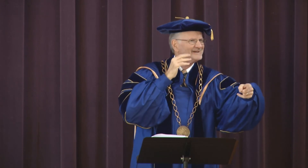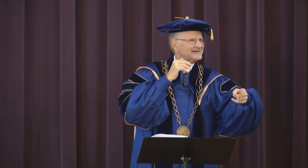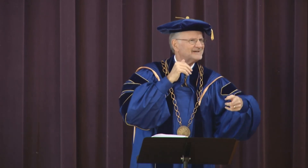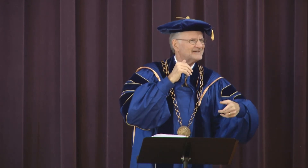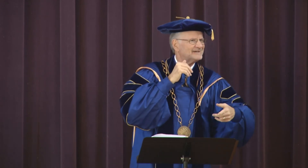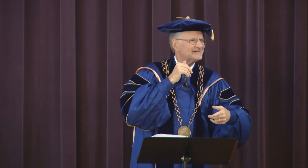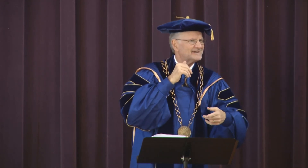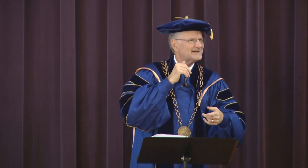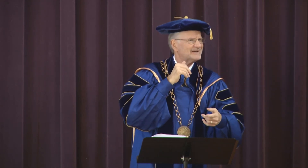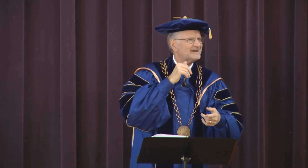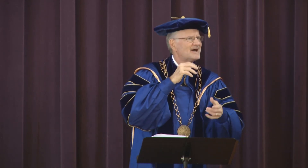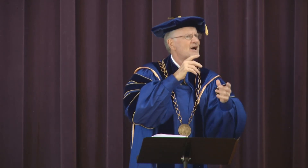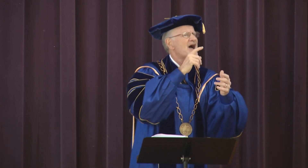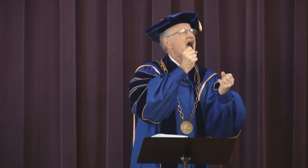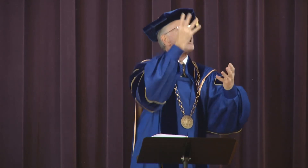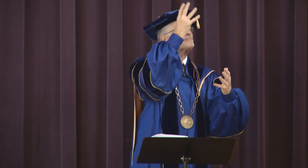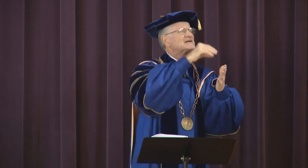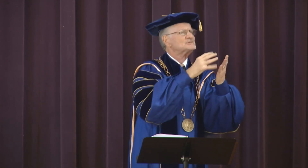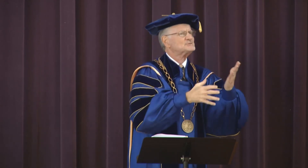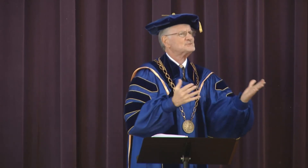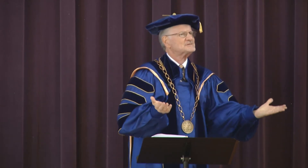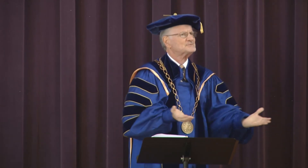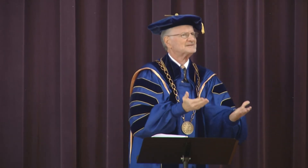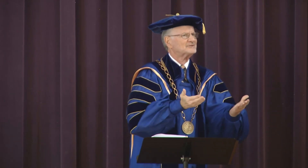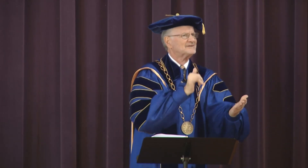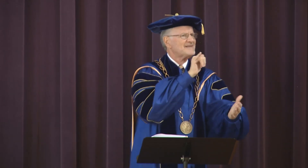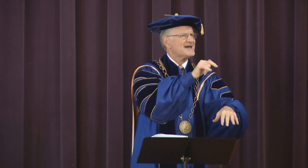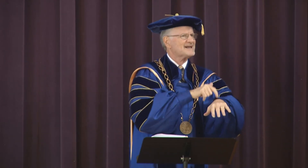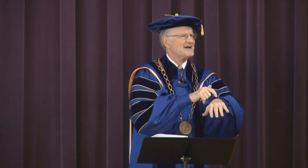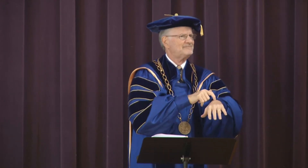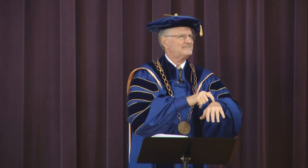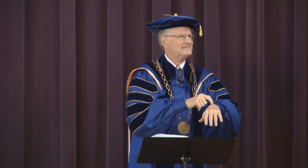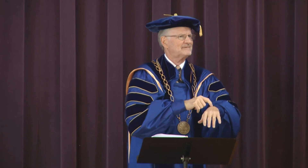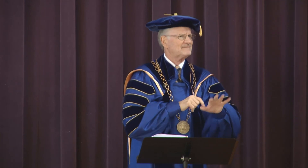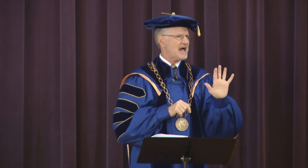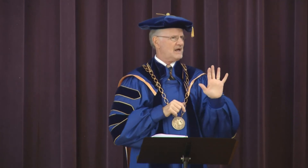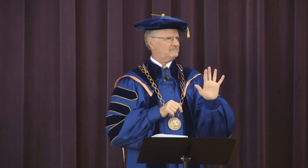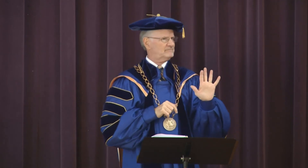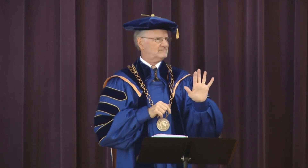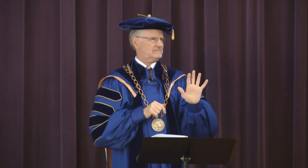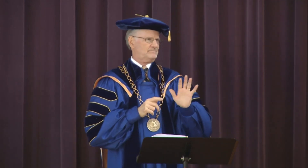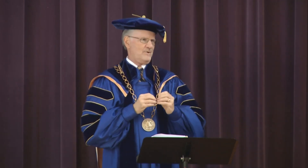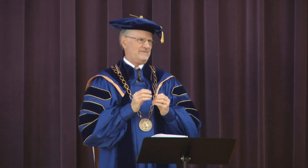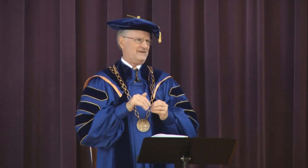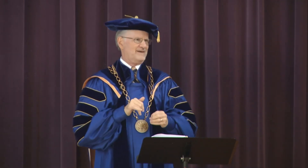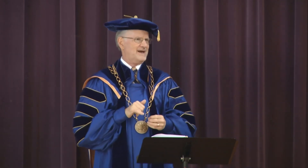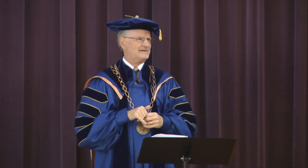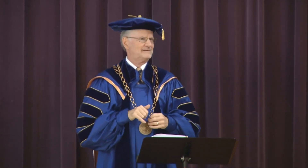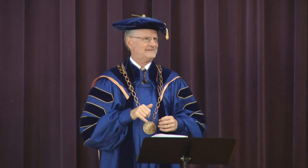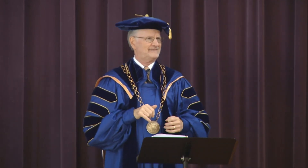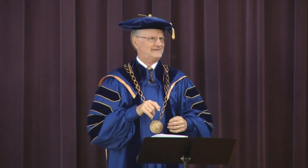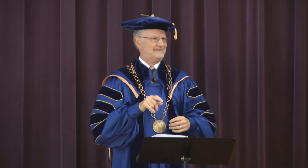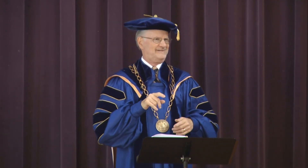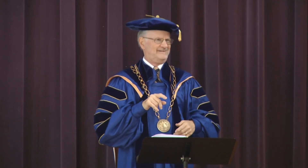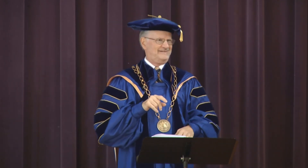you should know, right? How many students were in the class of 1948 with you? 5 students? Oh no, there